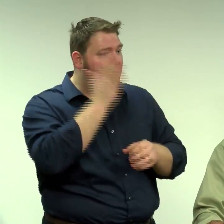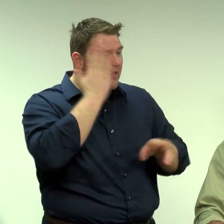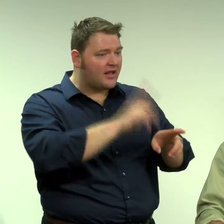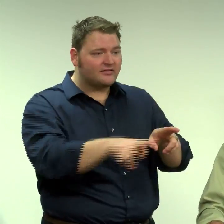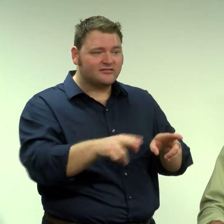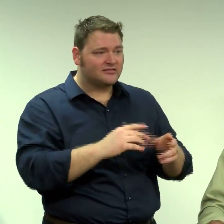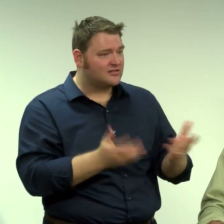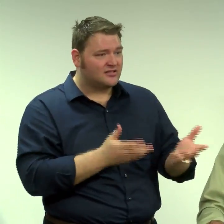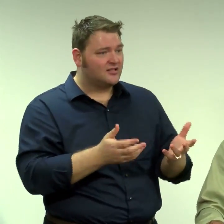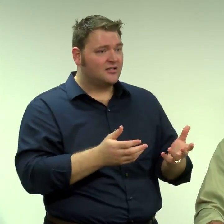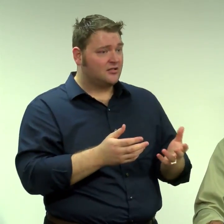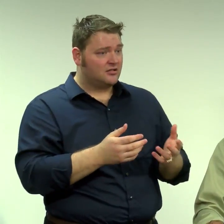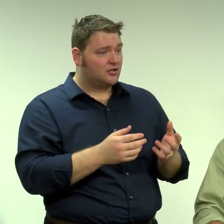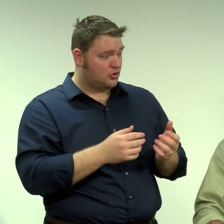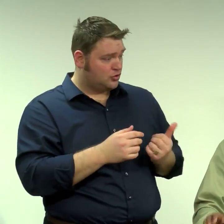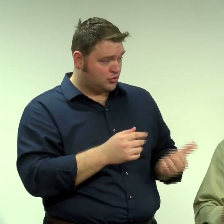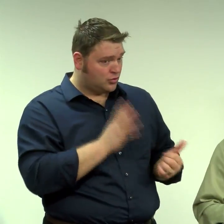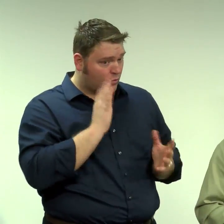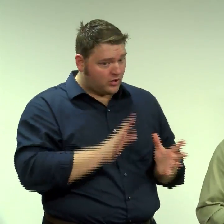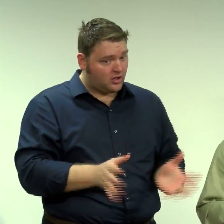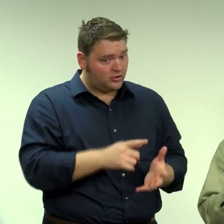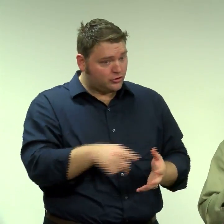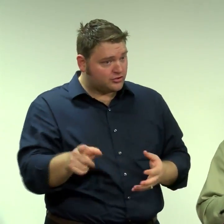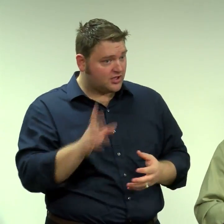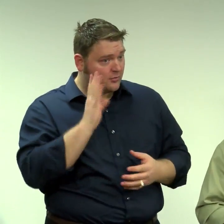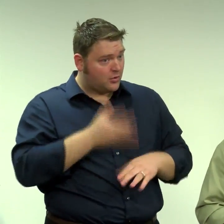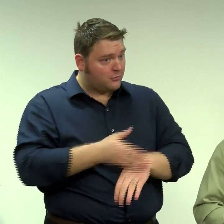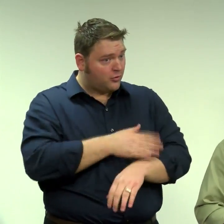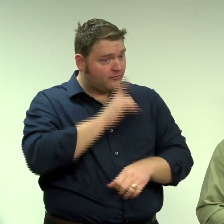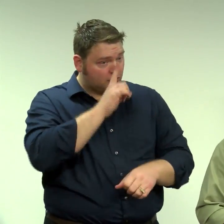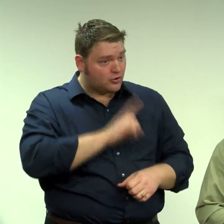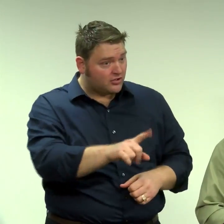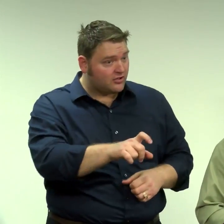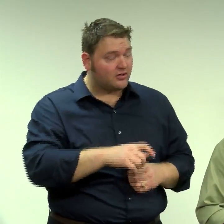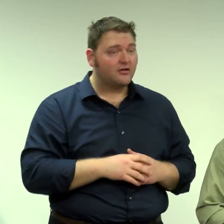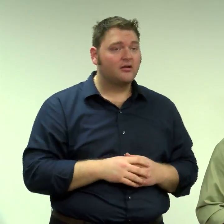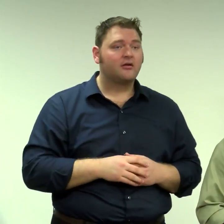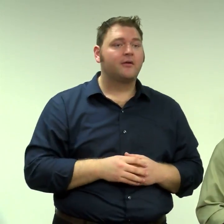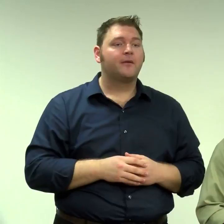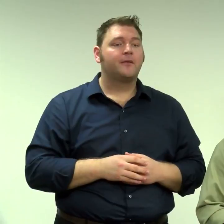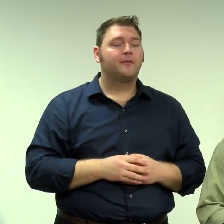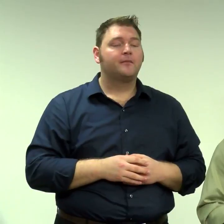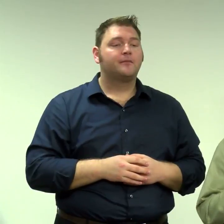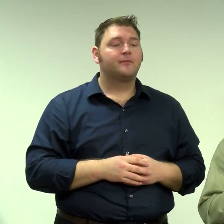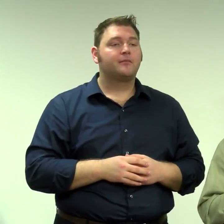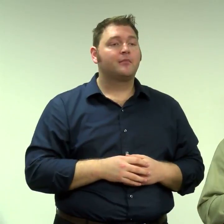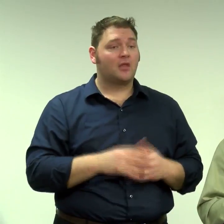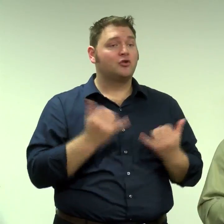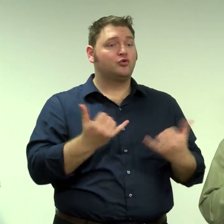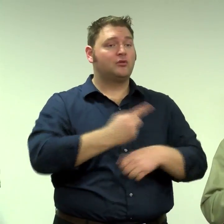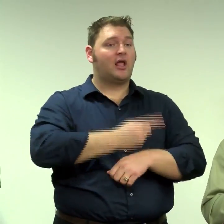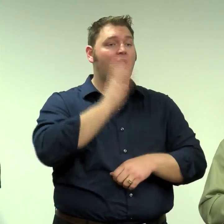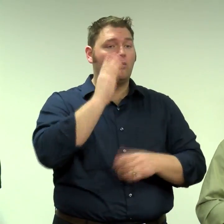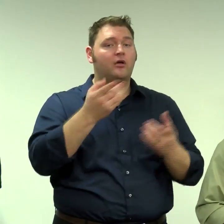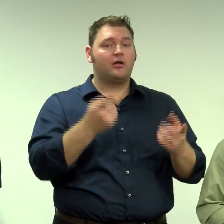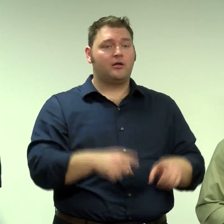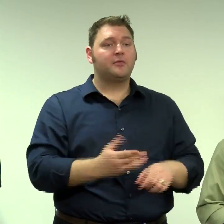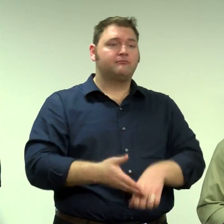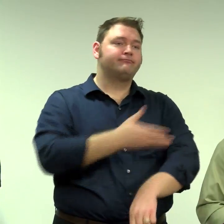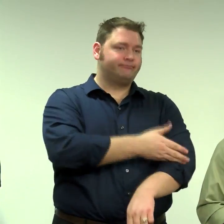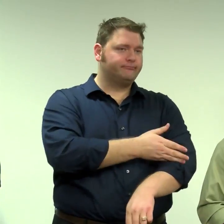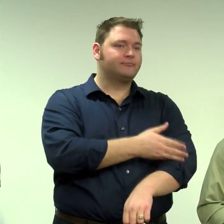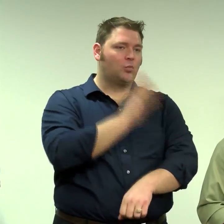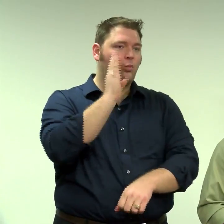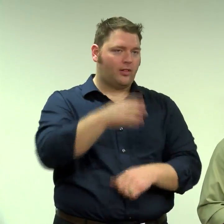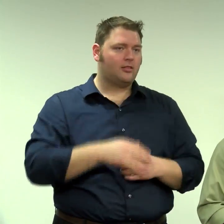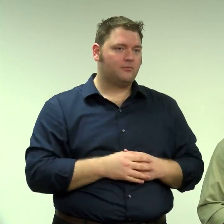that this is going to work? Well, number one, let me assure you that it's going to be improved today. Number two, the